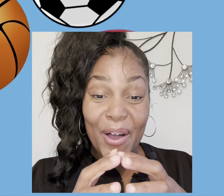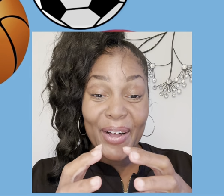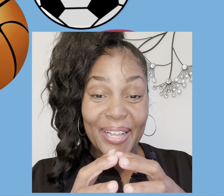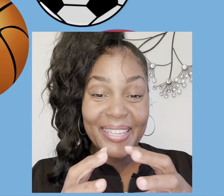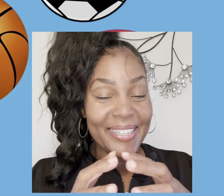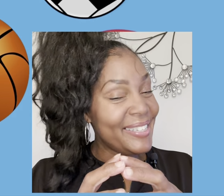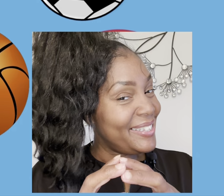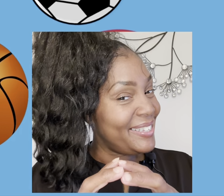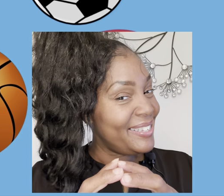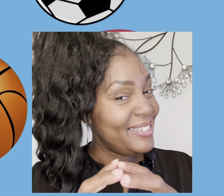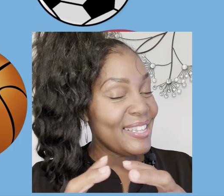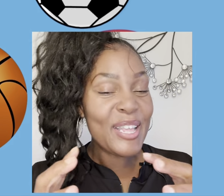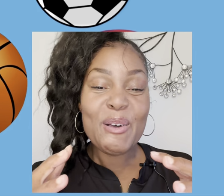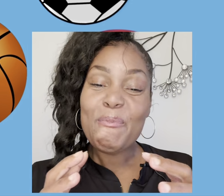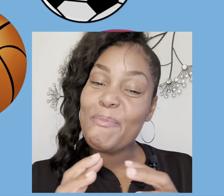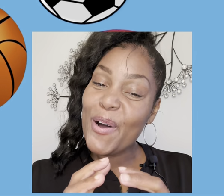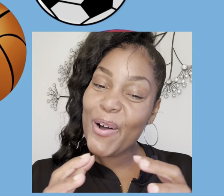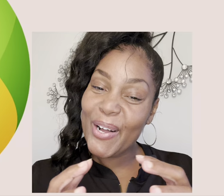ball,